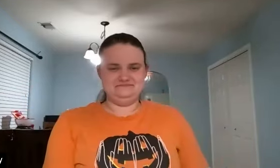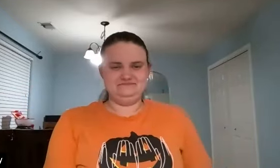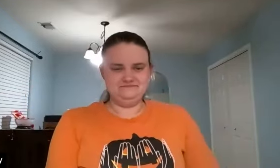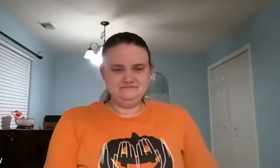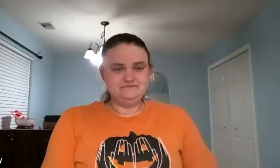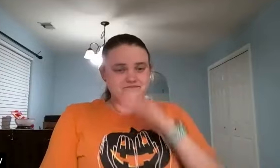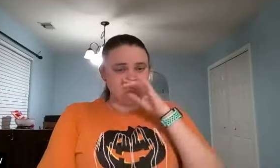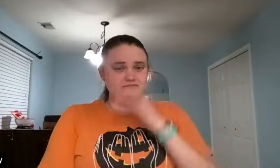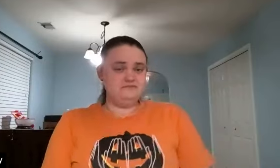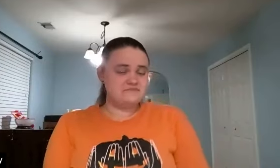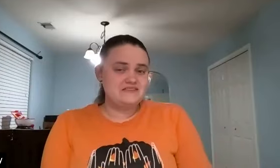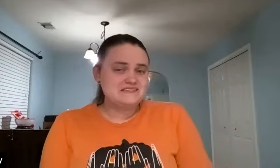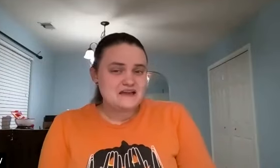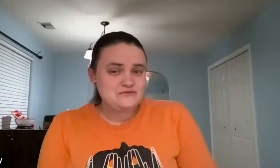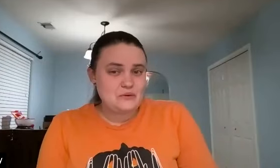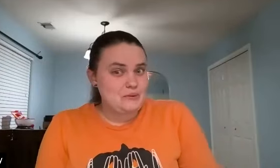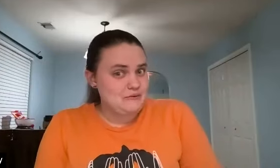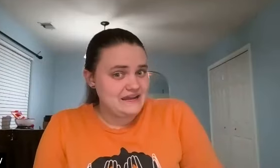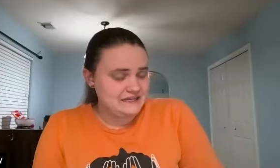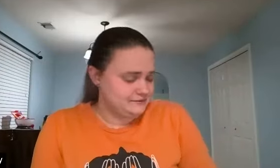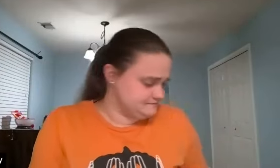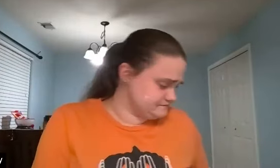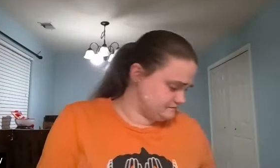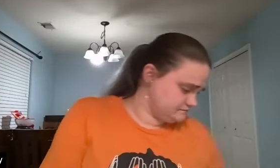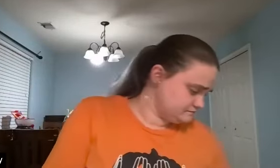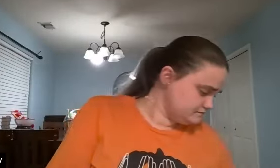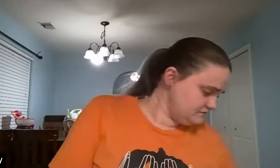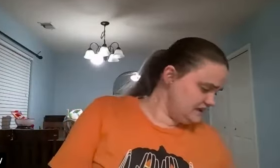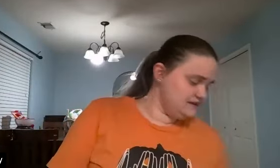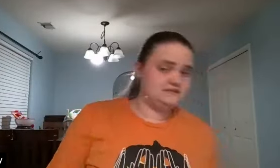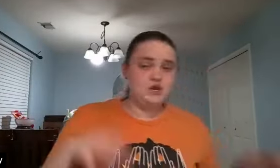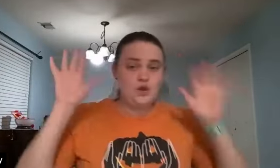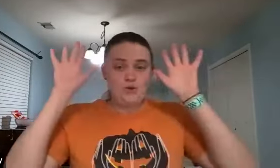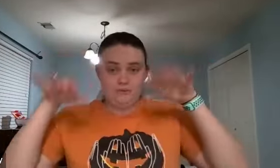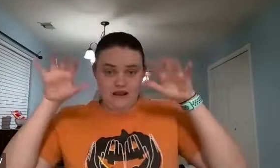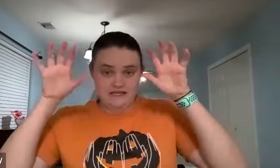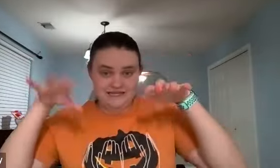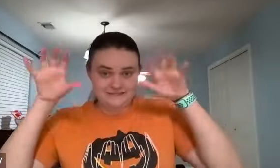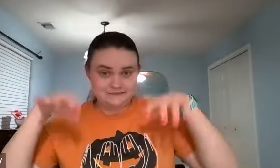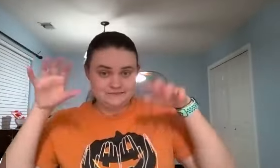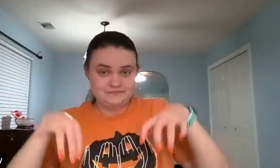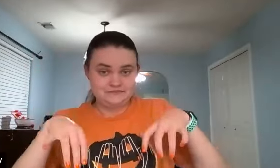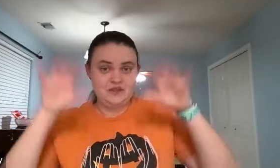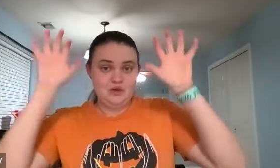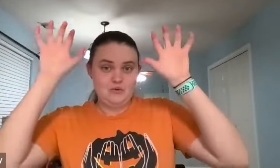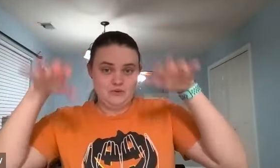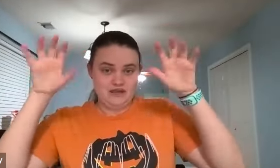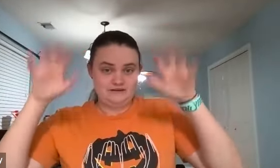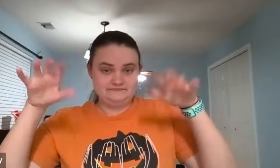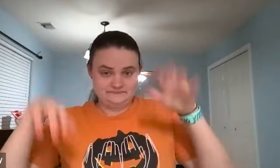loud. The sign for rain is rain, rain.